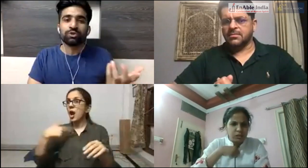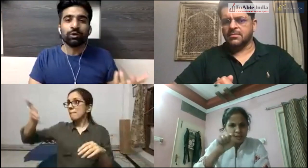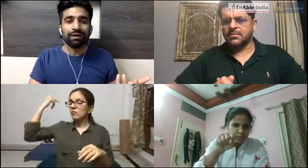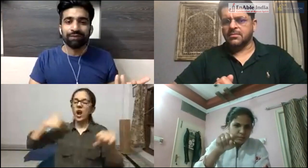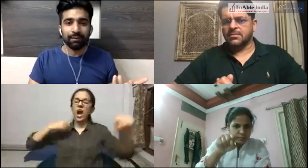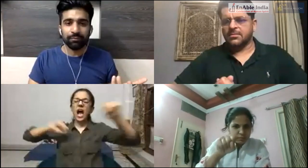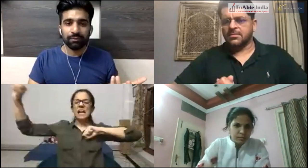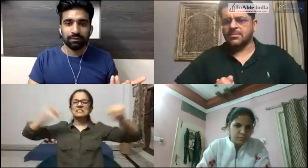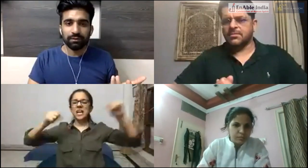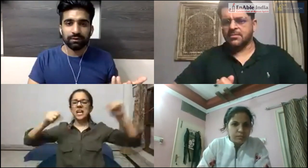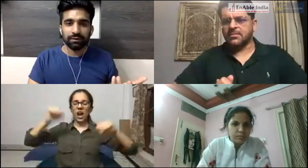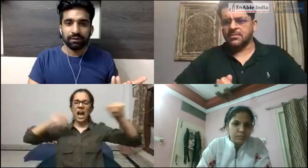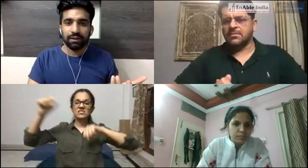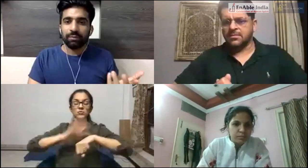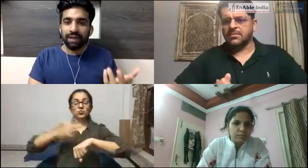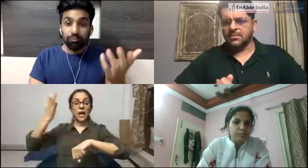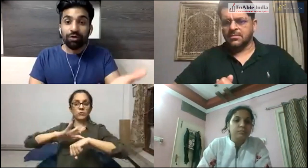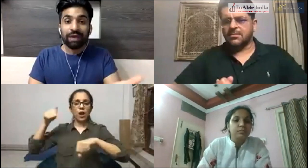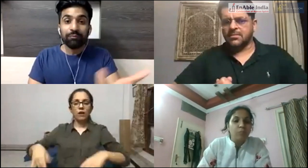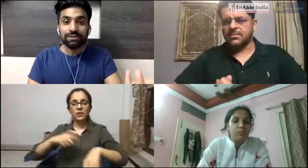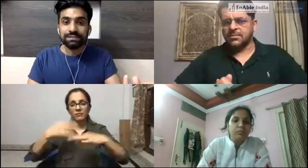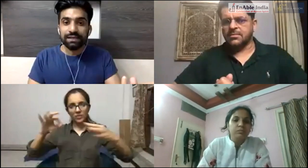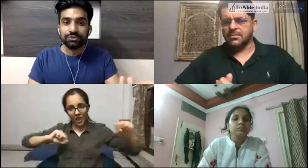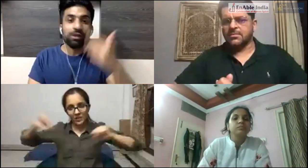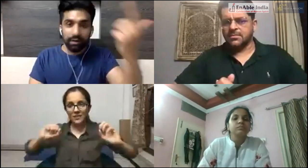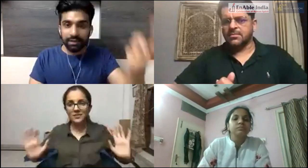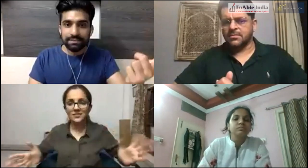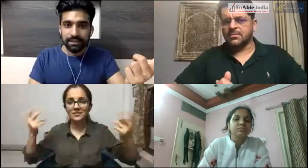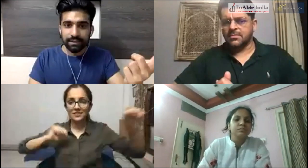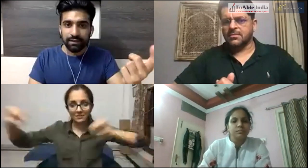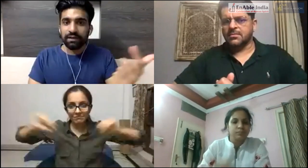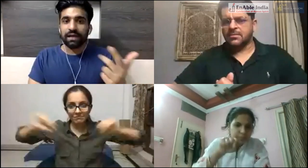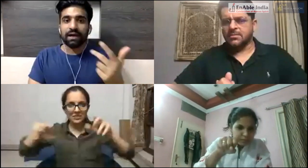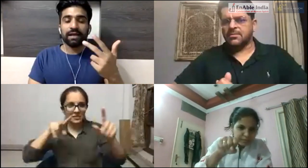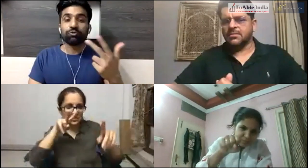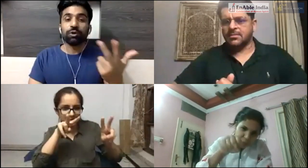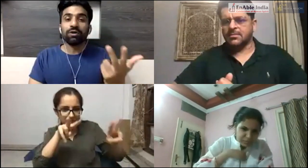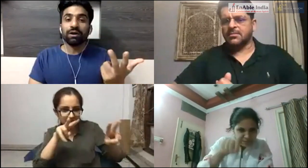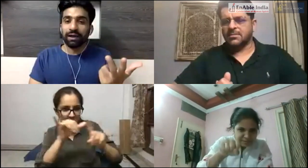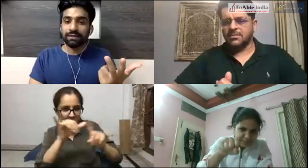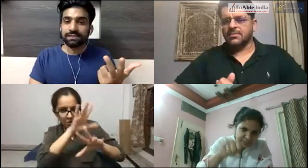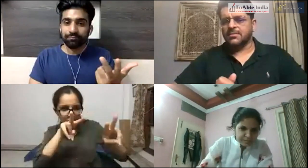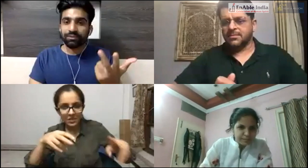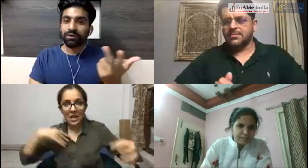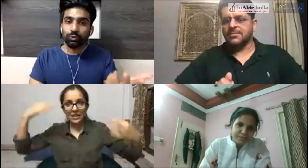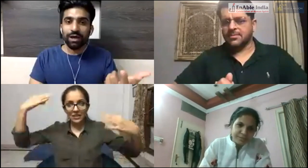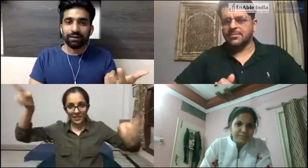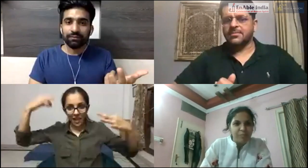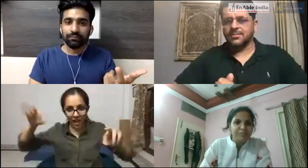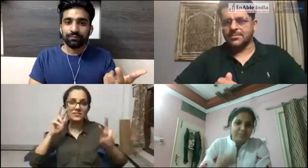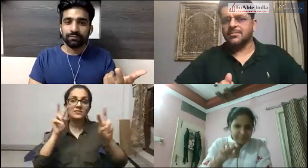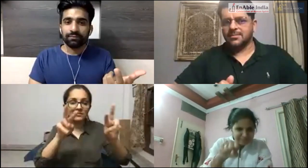because I don't have time. But now you have time to exercise. You learn exercising. If you want to learn dancing, do